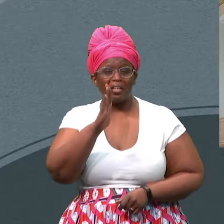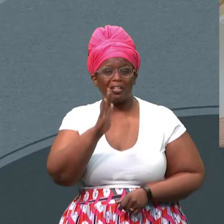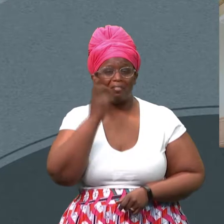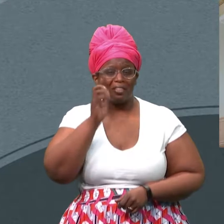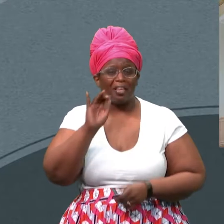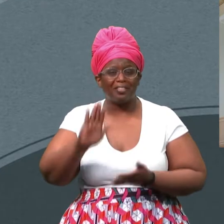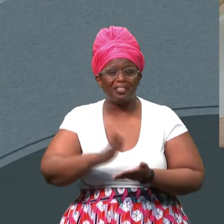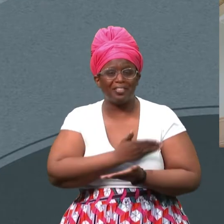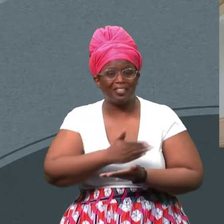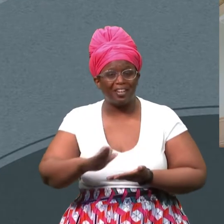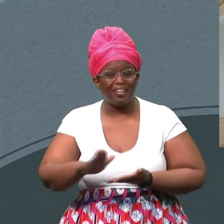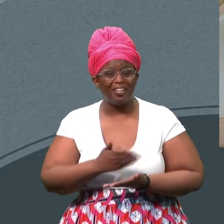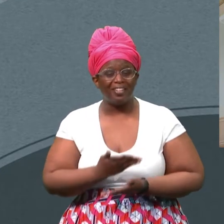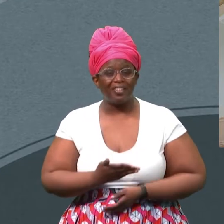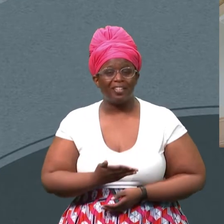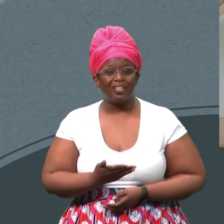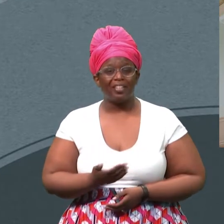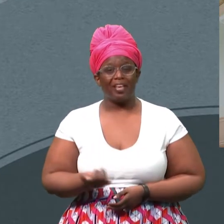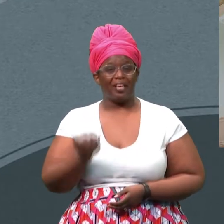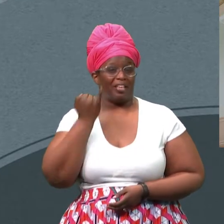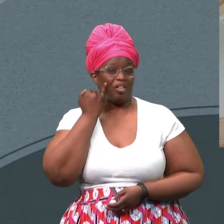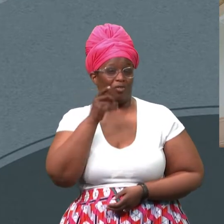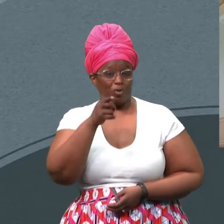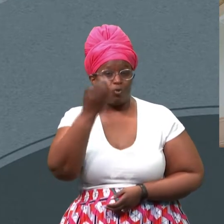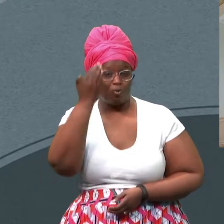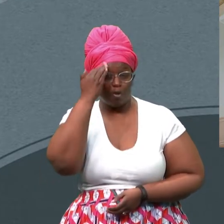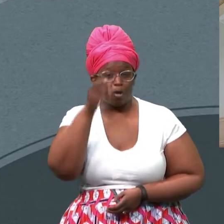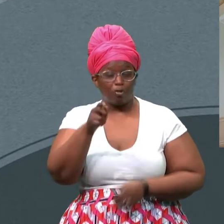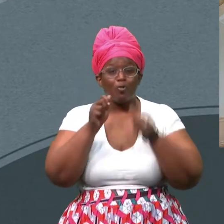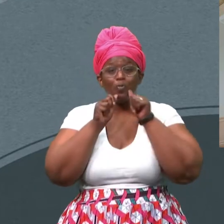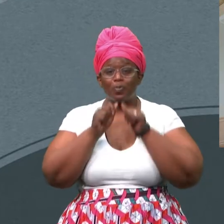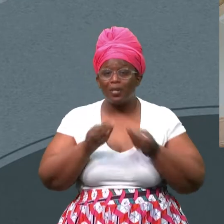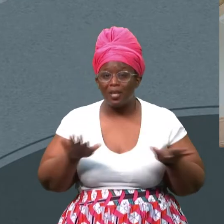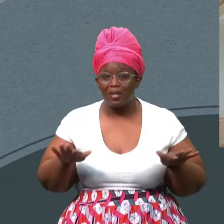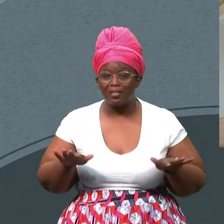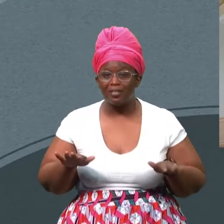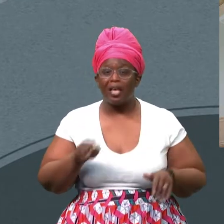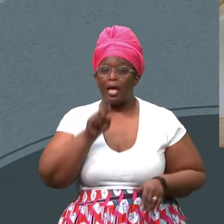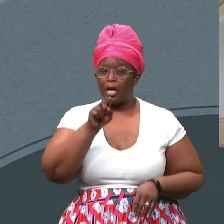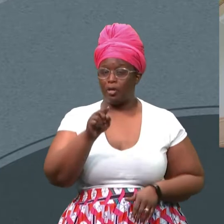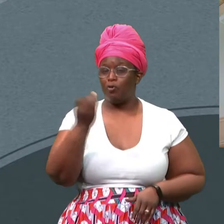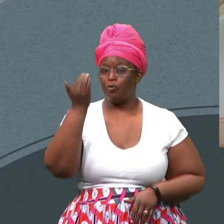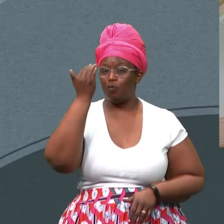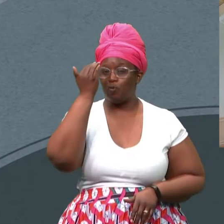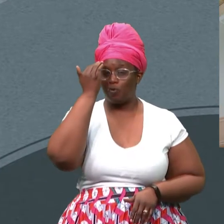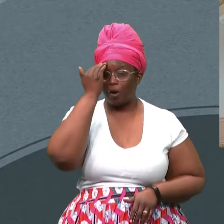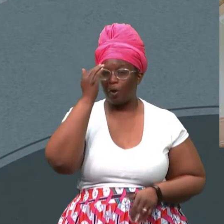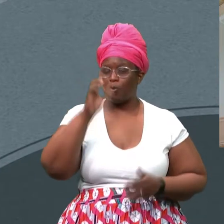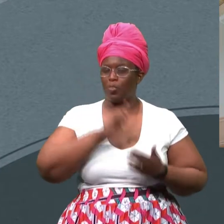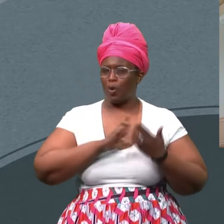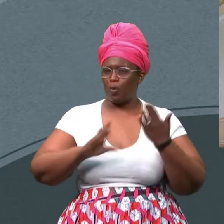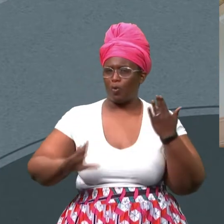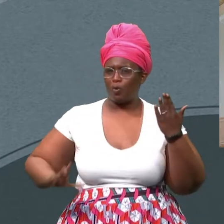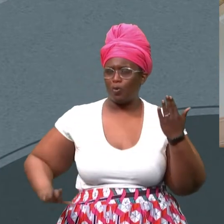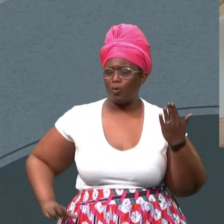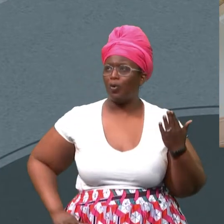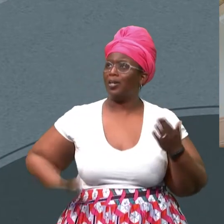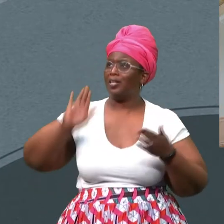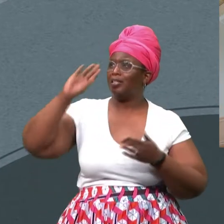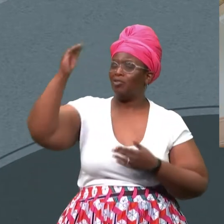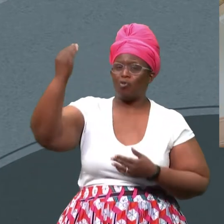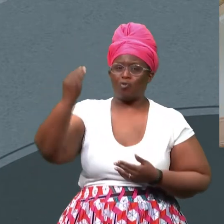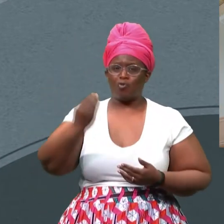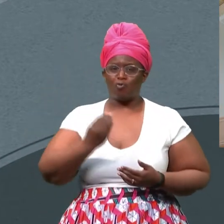That, man, if you know you are blessed and that you know the Lord's countenance and